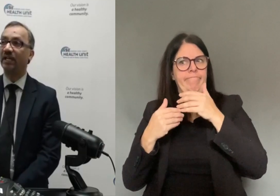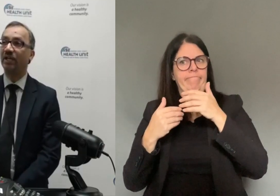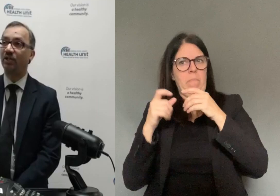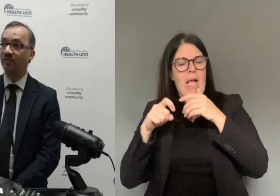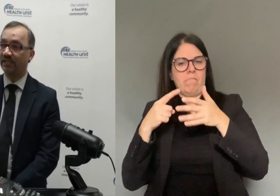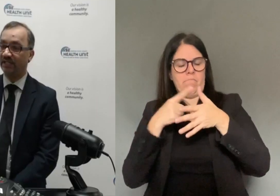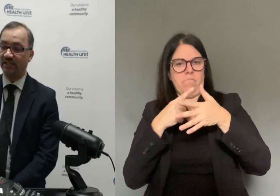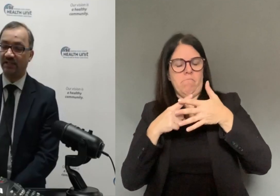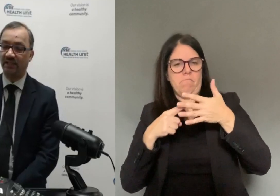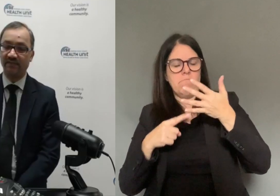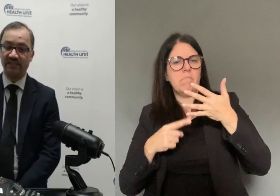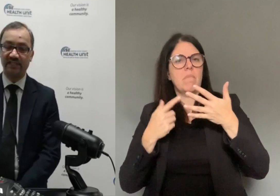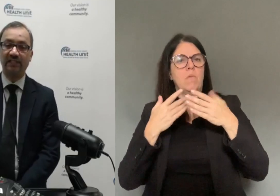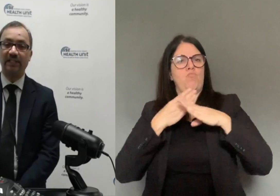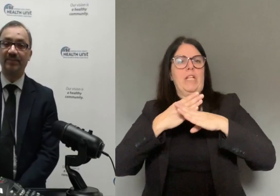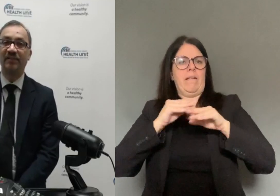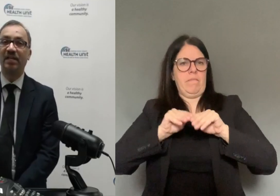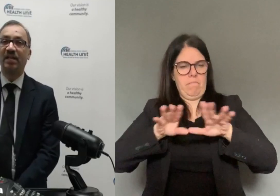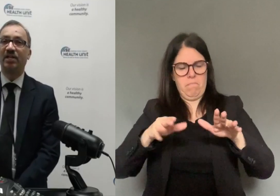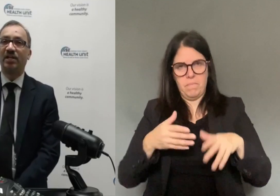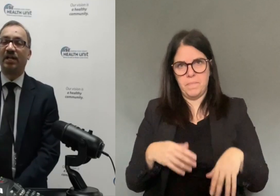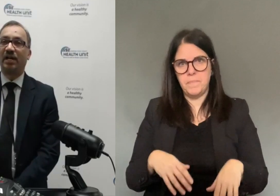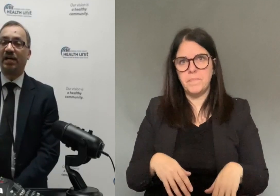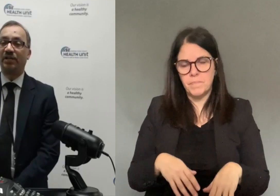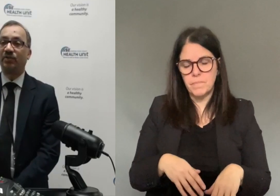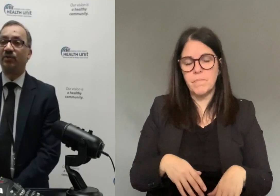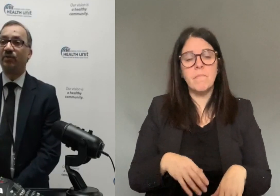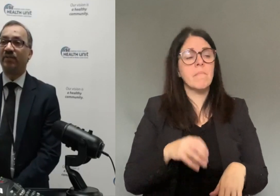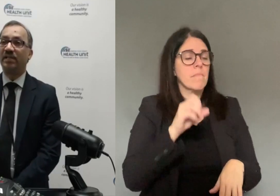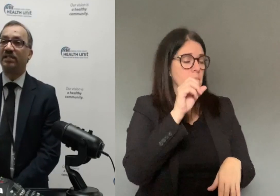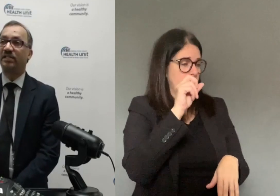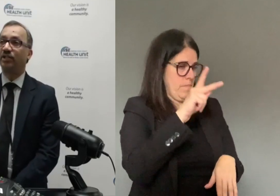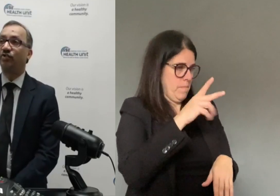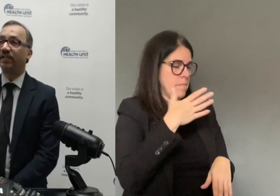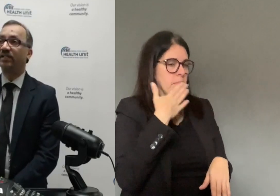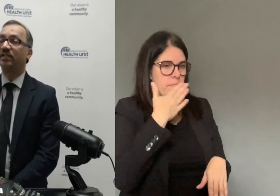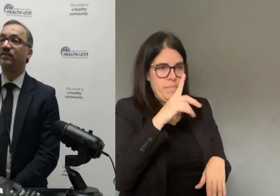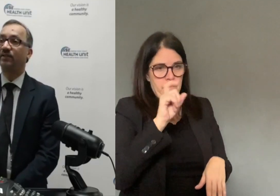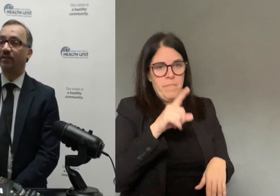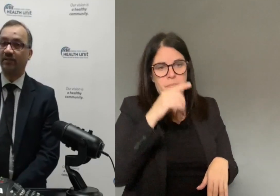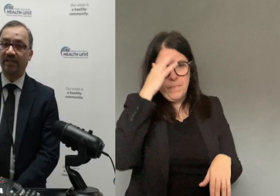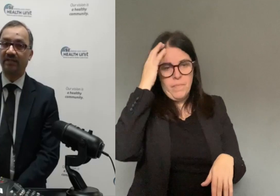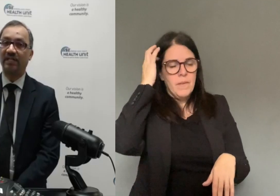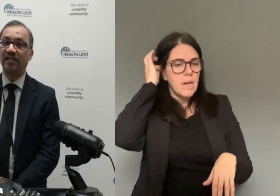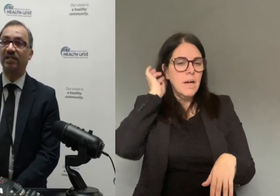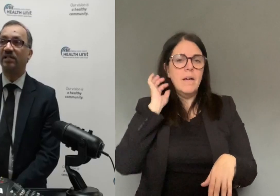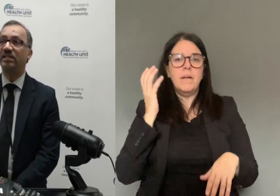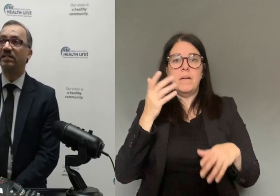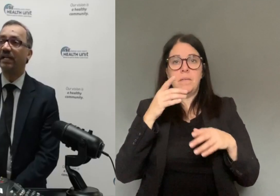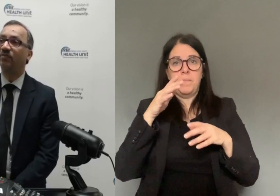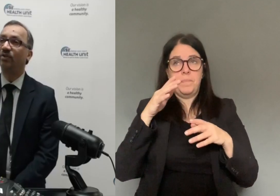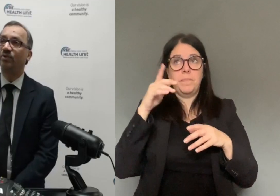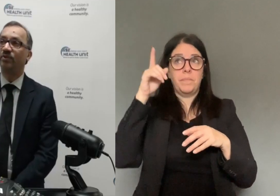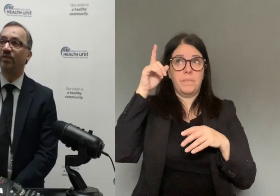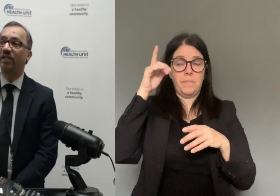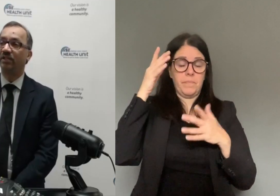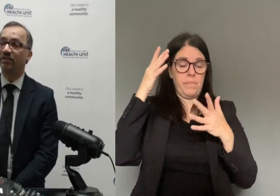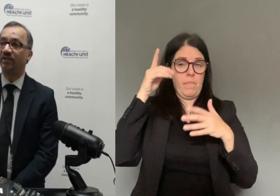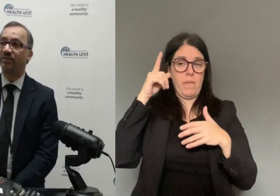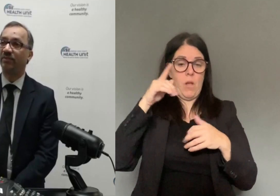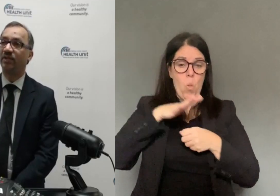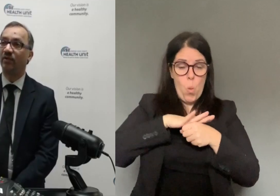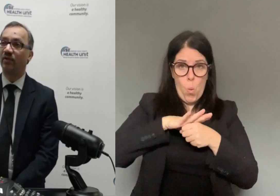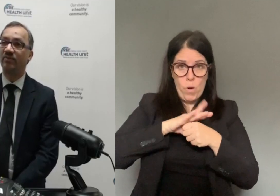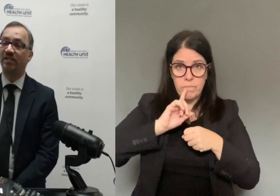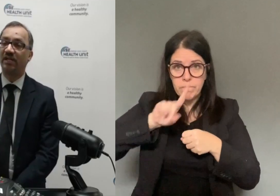introducing COVID-19 in the facility. So through various directives, local recommendations, anyone who is working in the